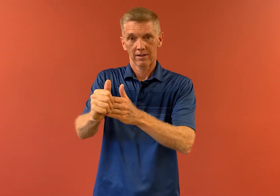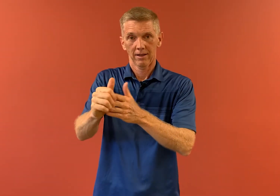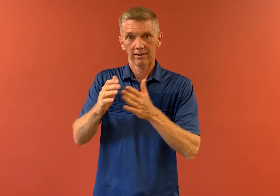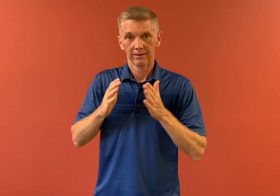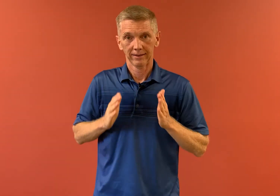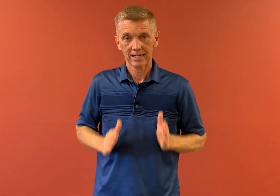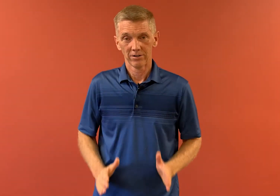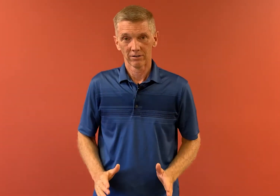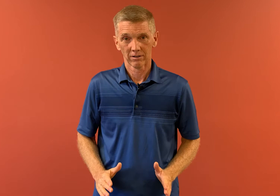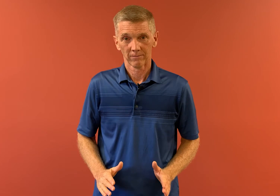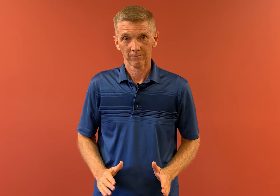leader.